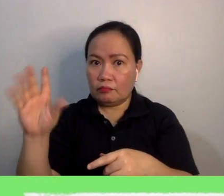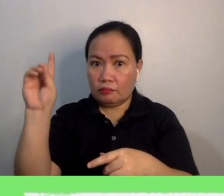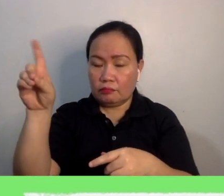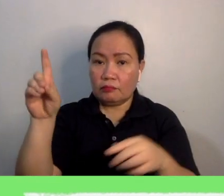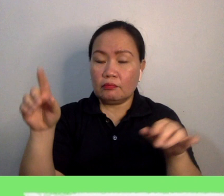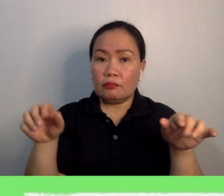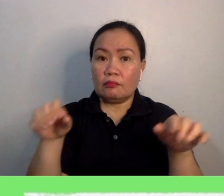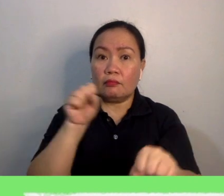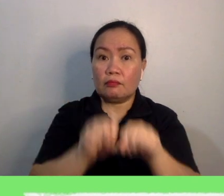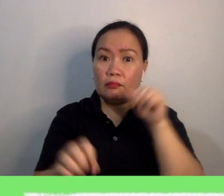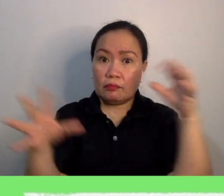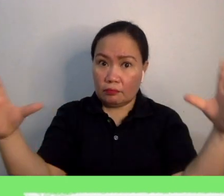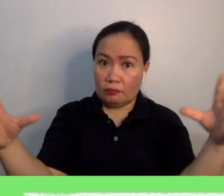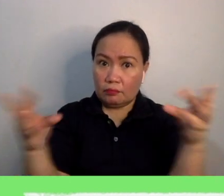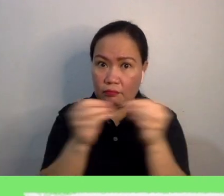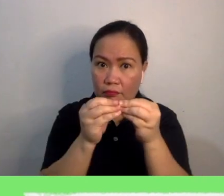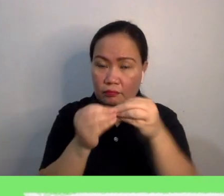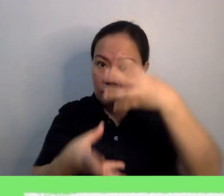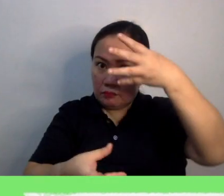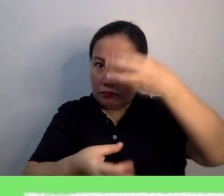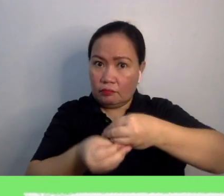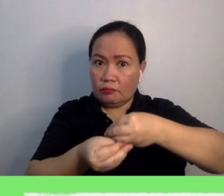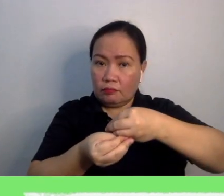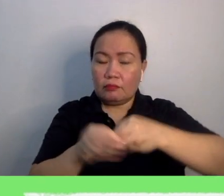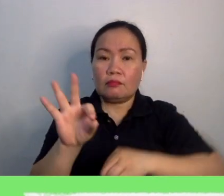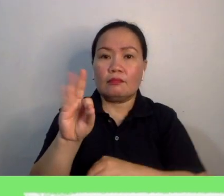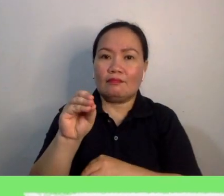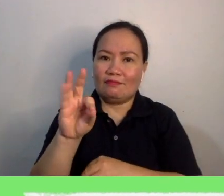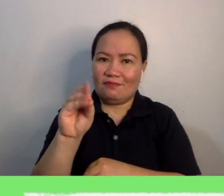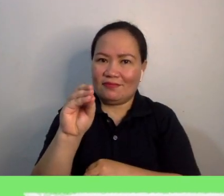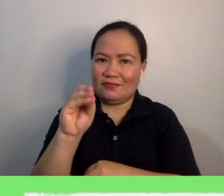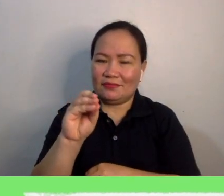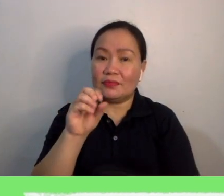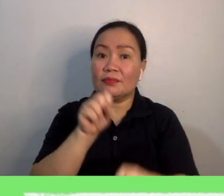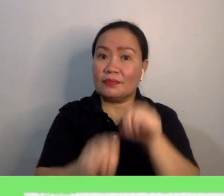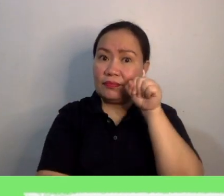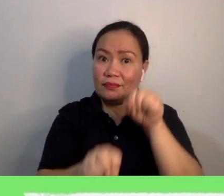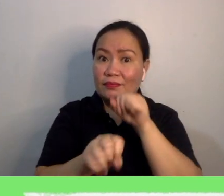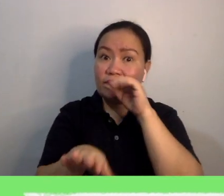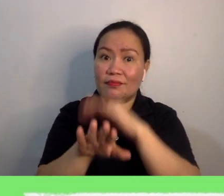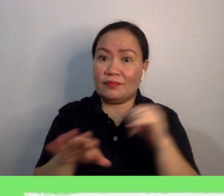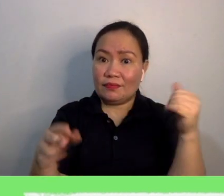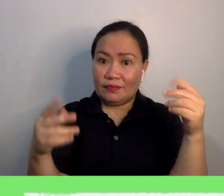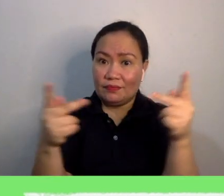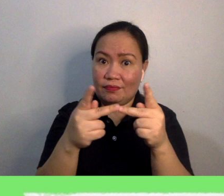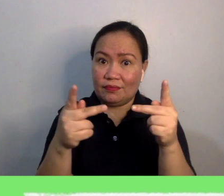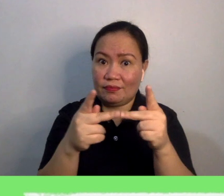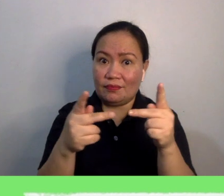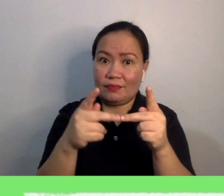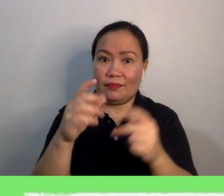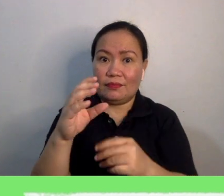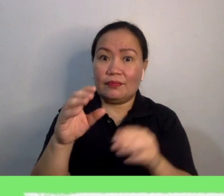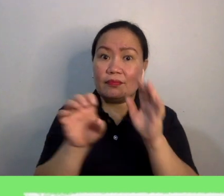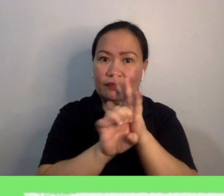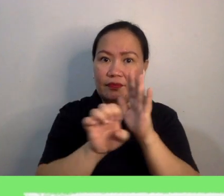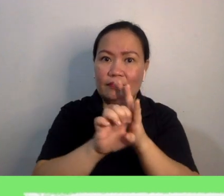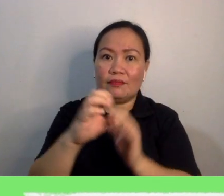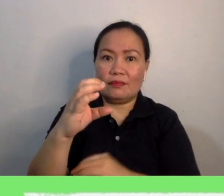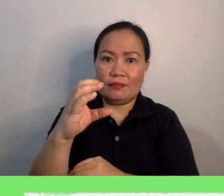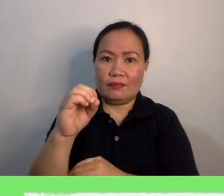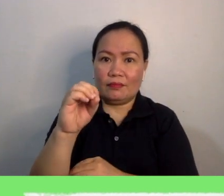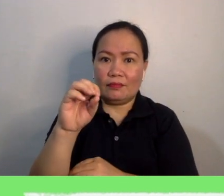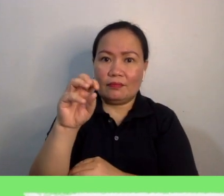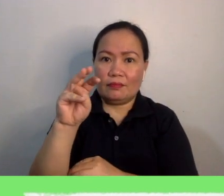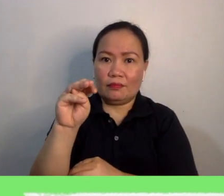45. So, therefore, kung 45 ito at 45, 90 yon. Okay? So, this is also an example